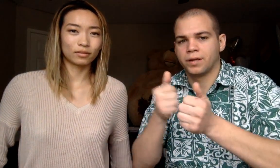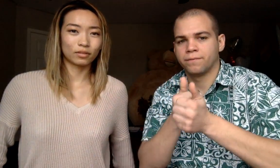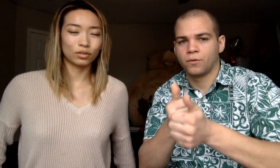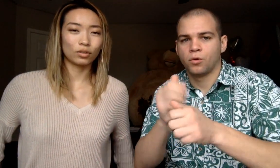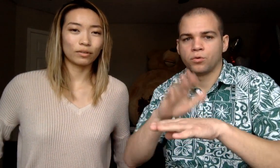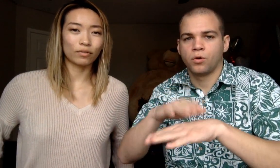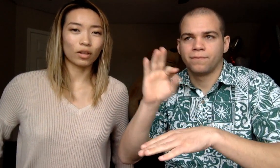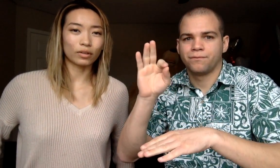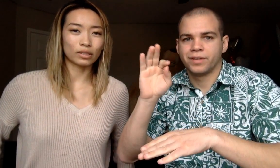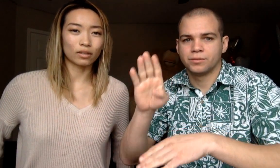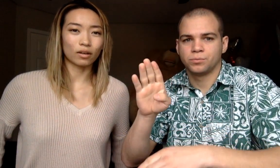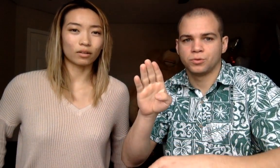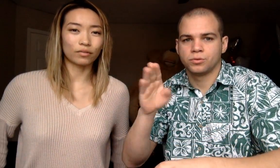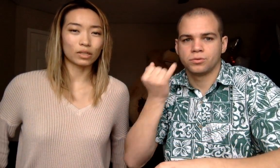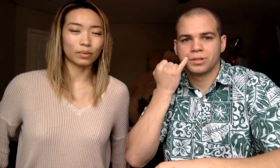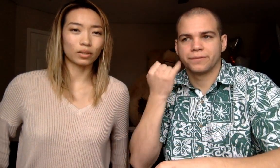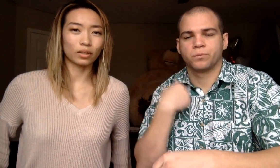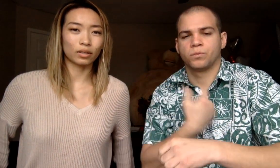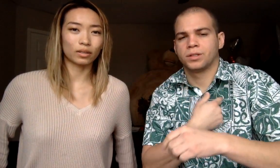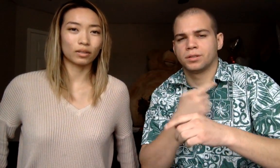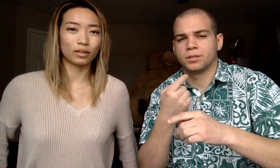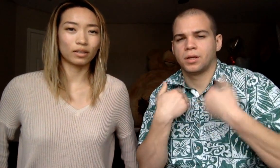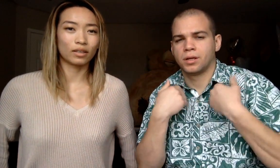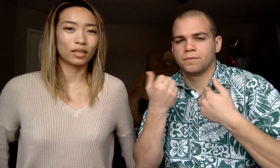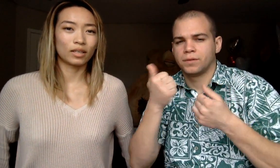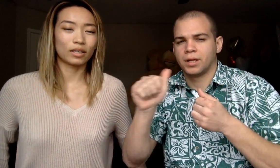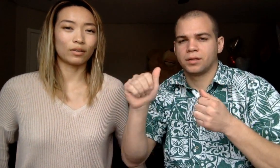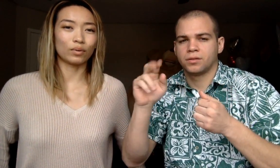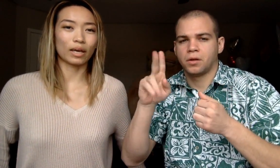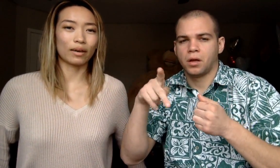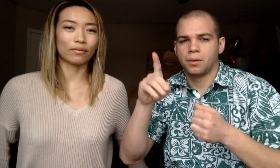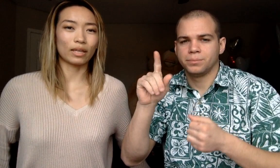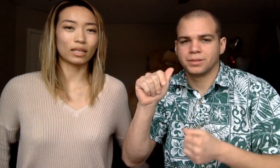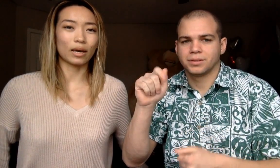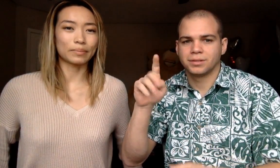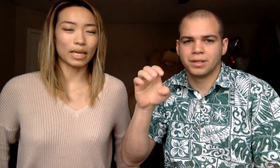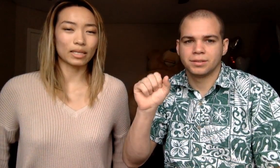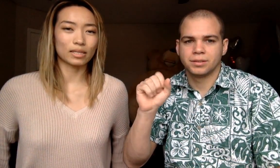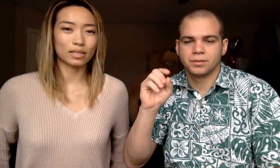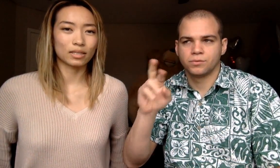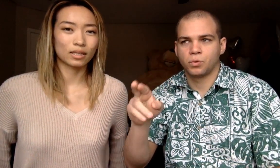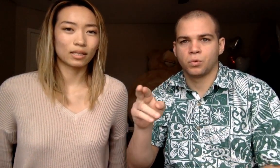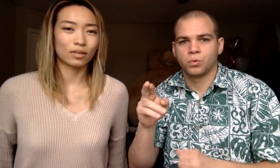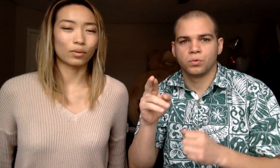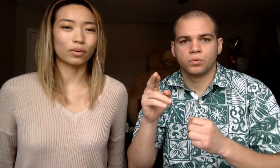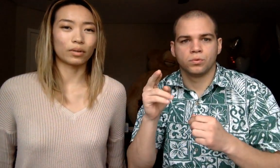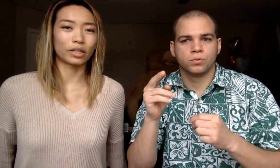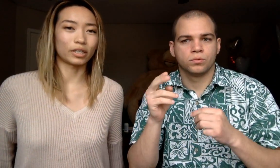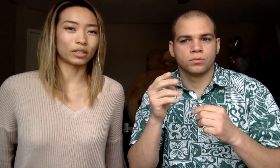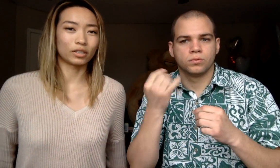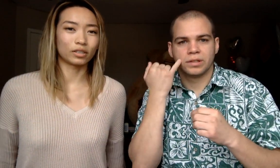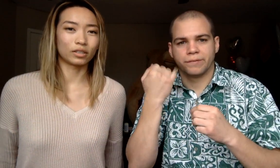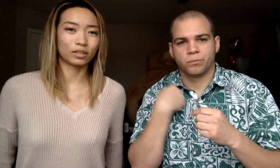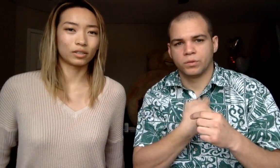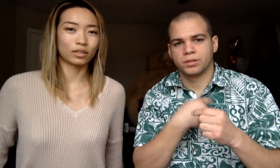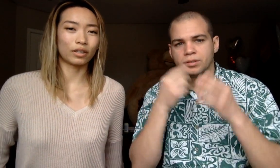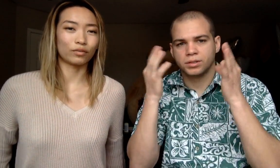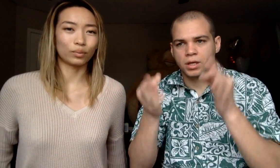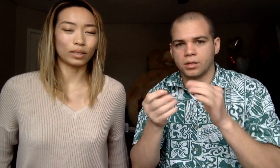you can follow us on Facebook if we have any updates or if we